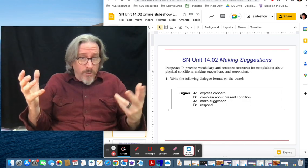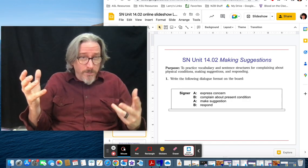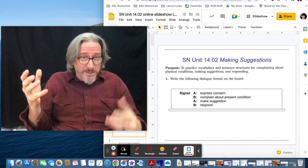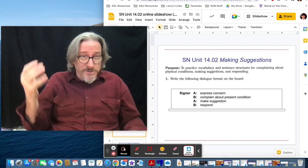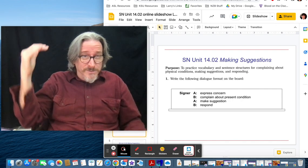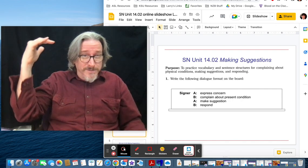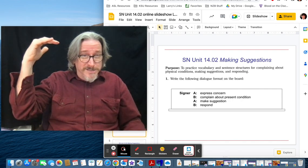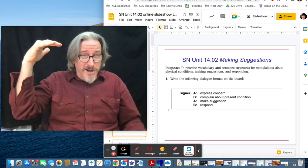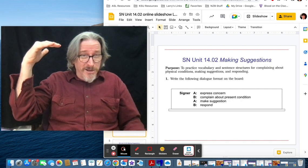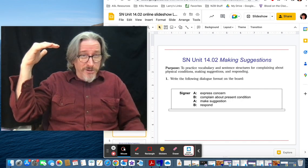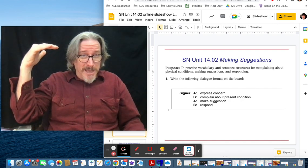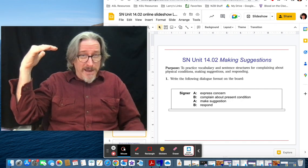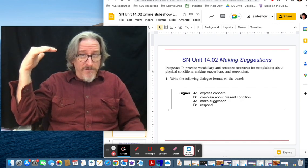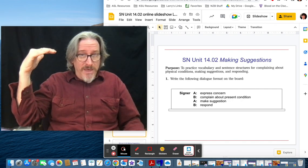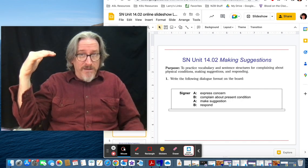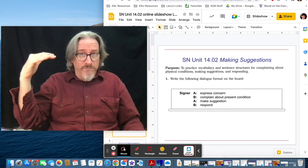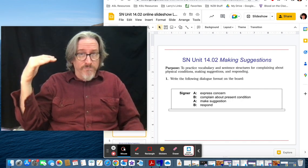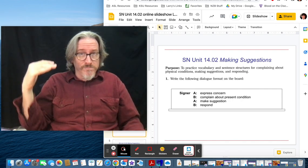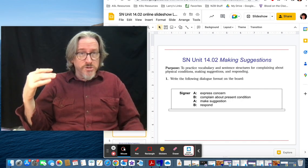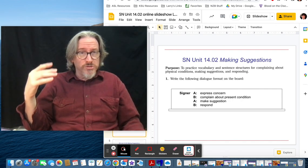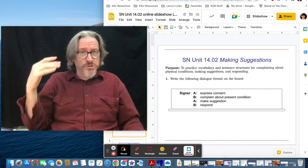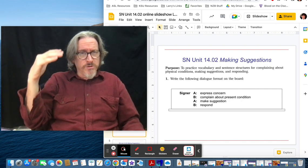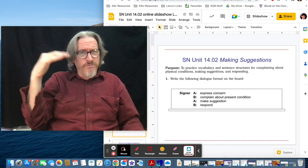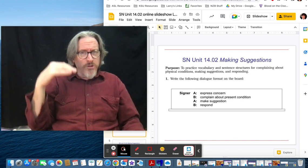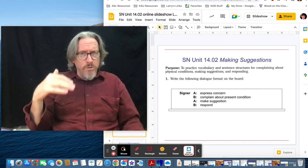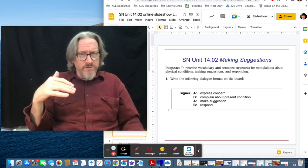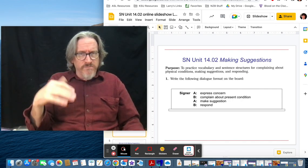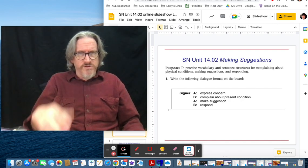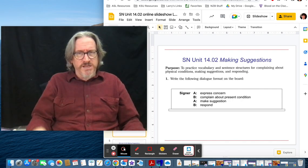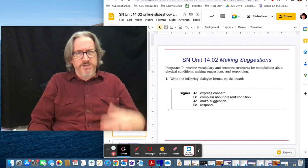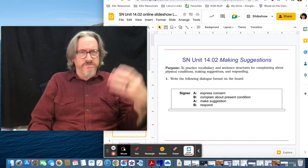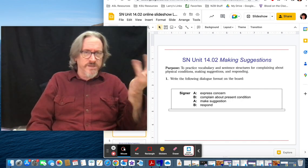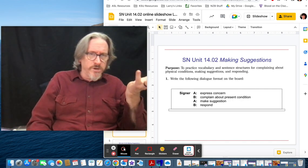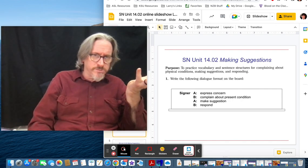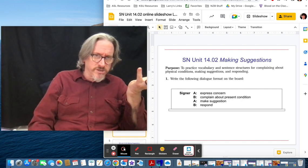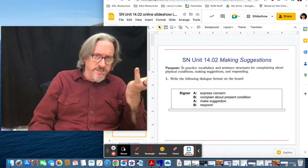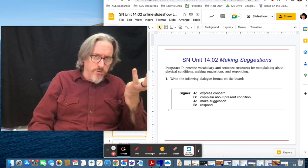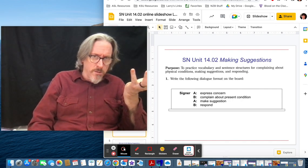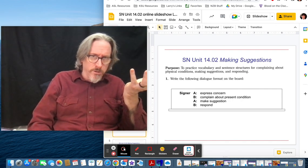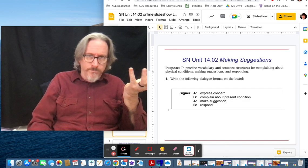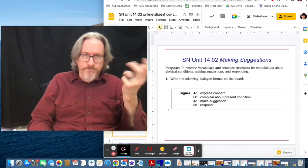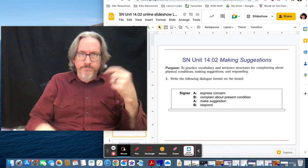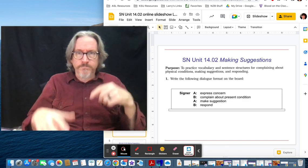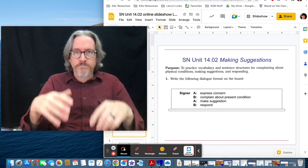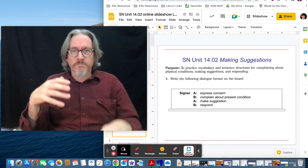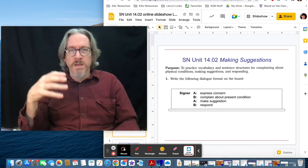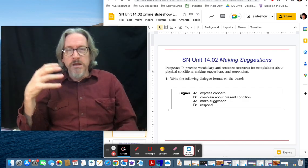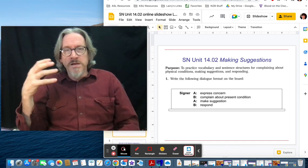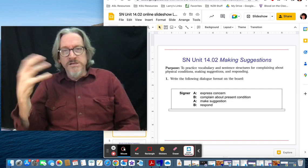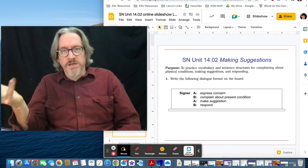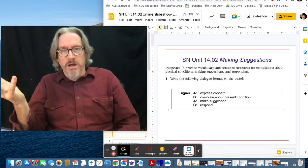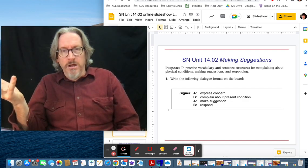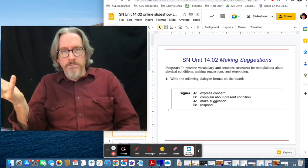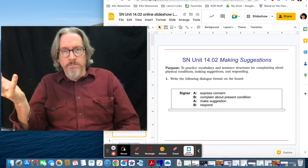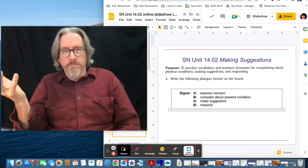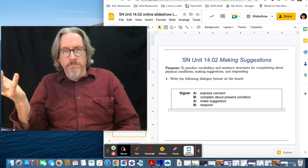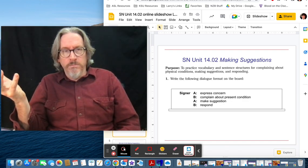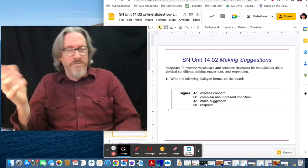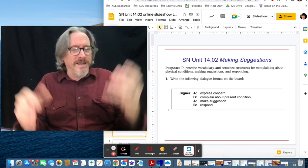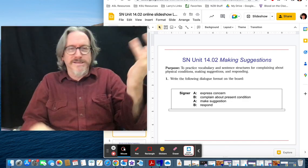normally what we would do is we would try to look at that sort of flow of conversation of someone expressing a problem.